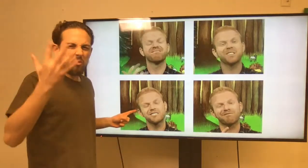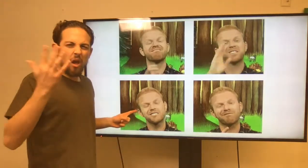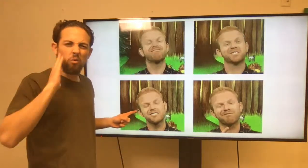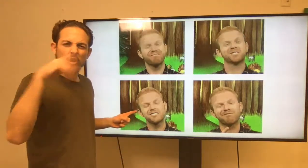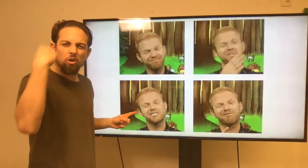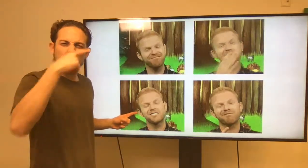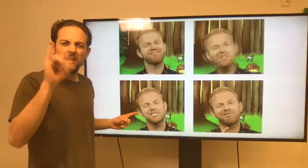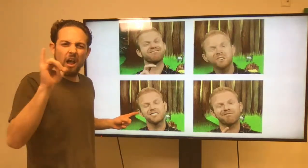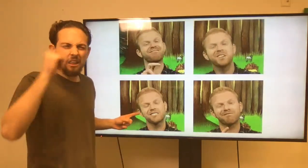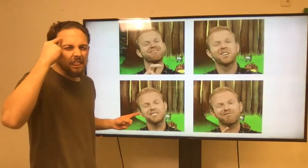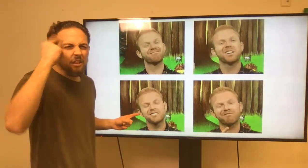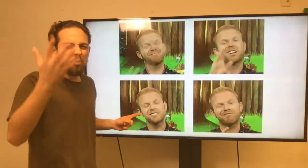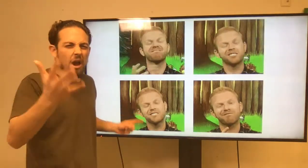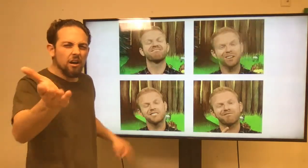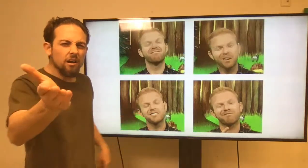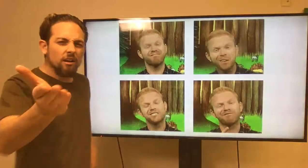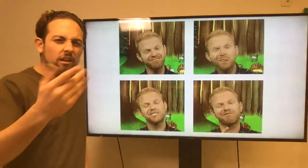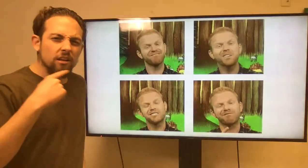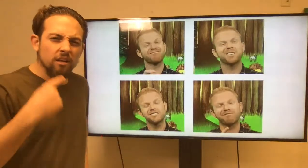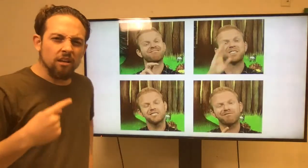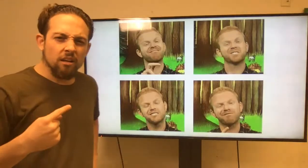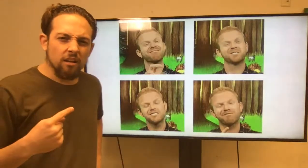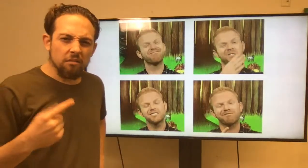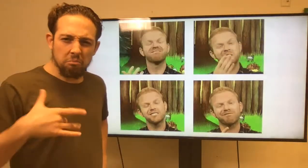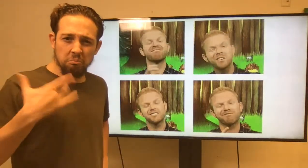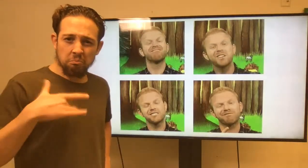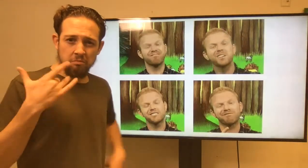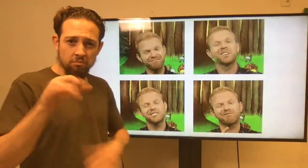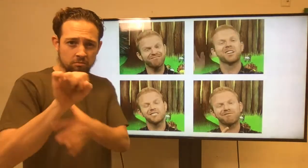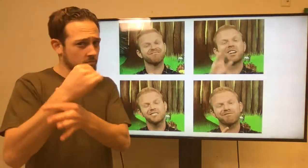Let's look at the third one. What do you think his head movement's going to look like in this one?